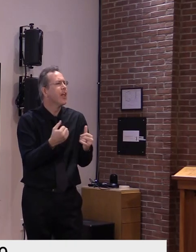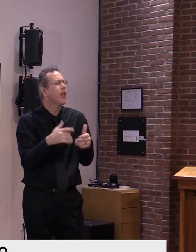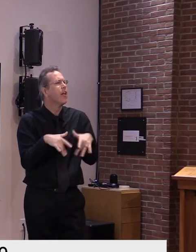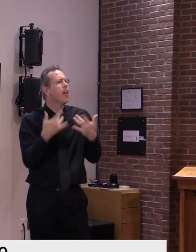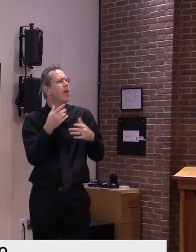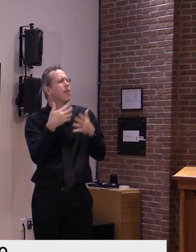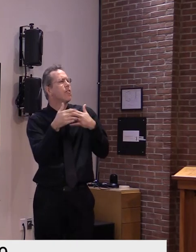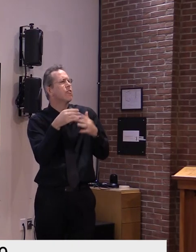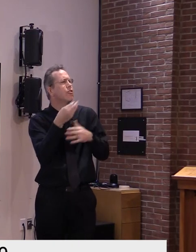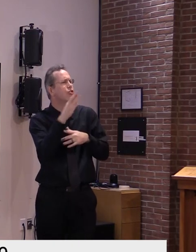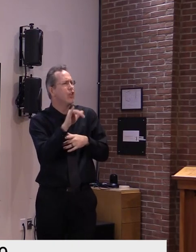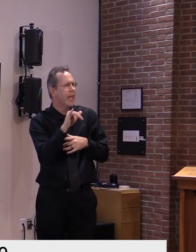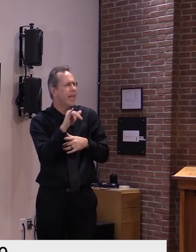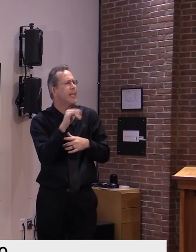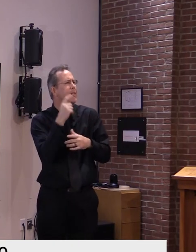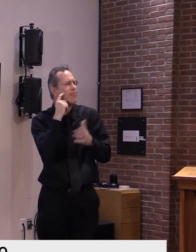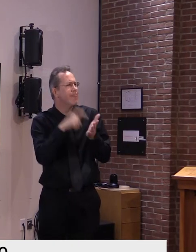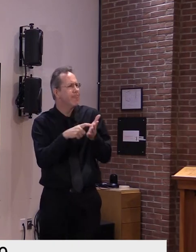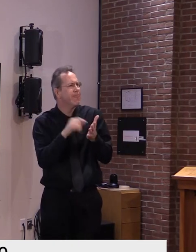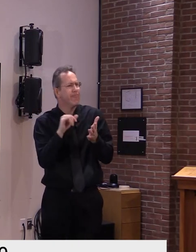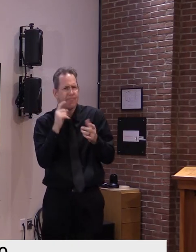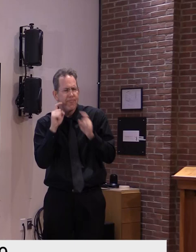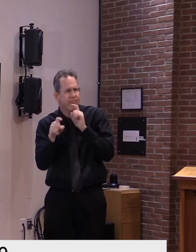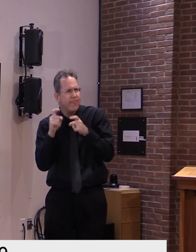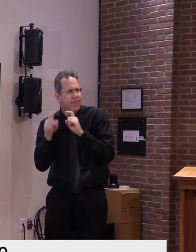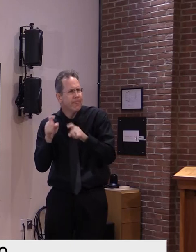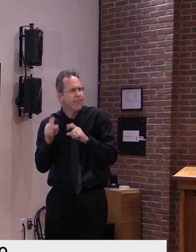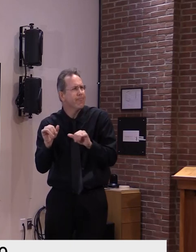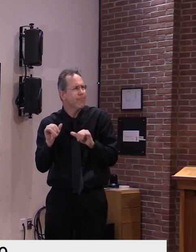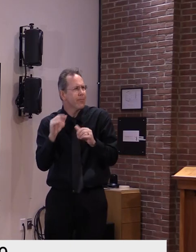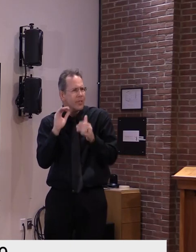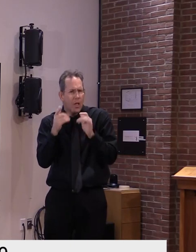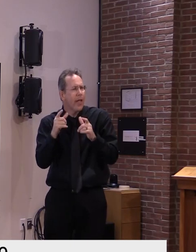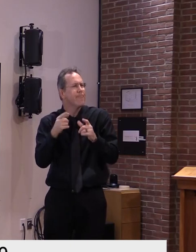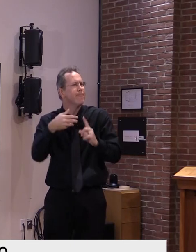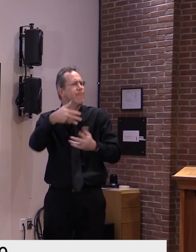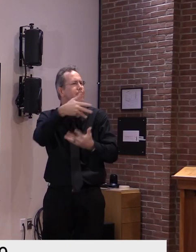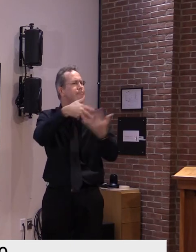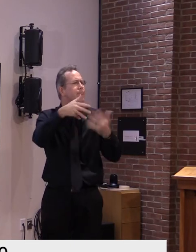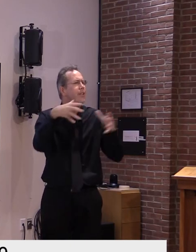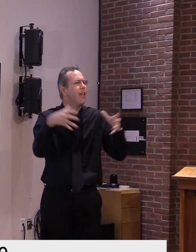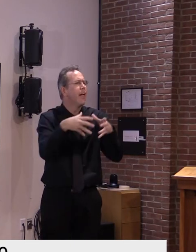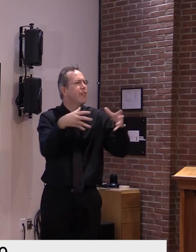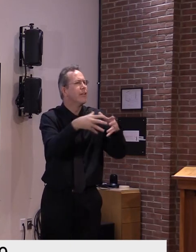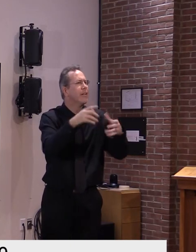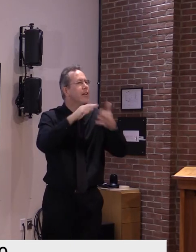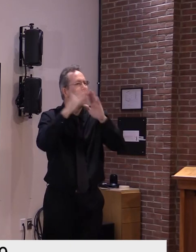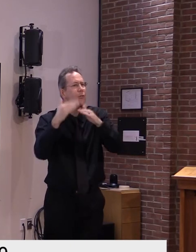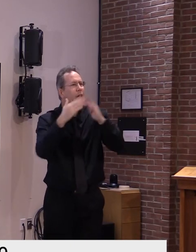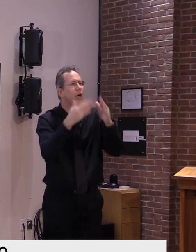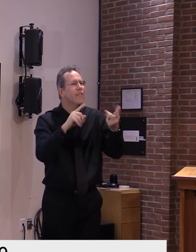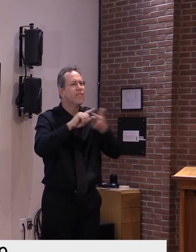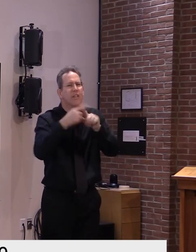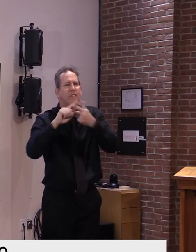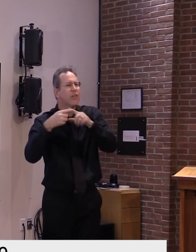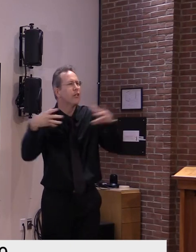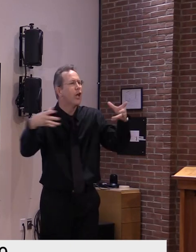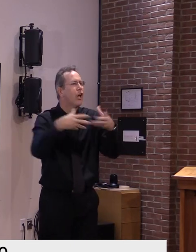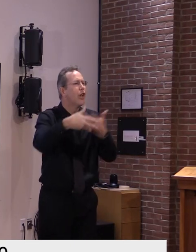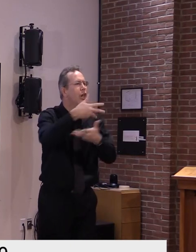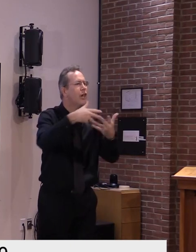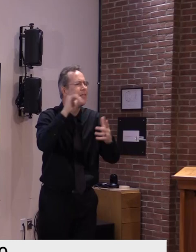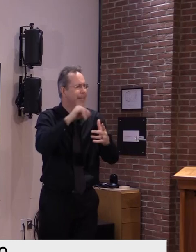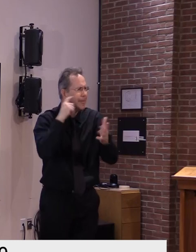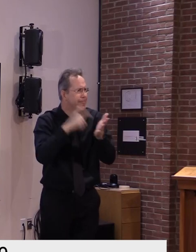of outbreak related to social gatherings and other events, like the Central Vermont Ice